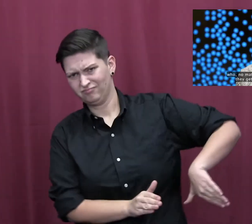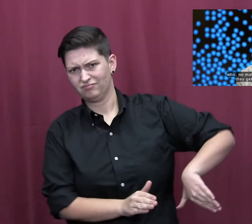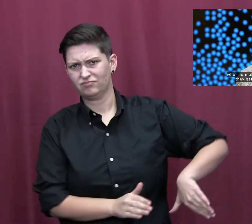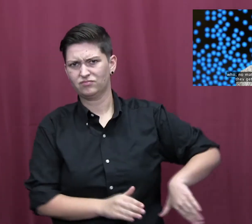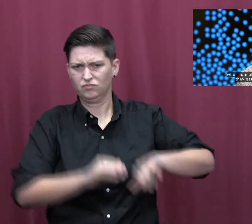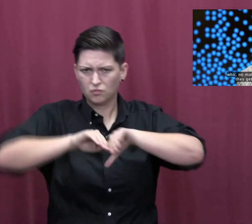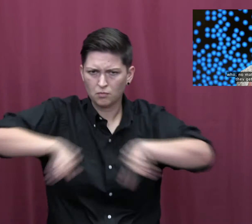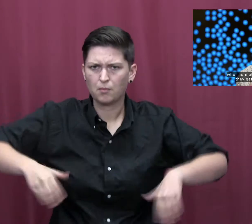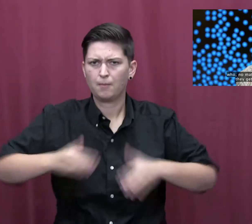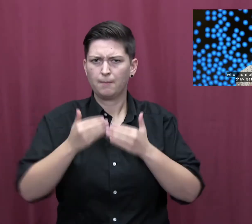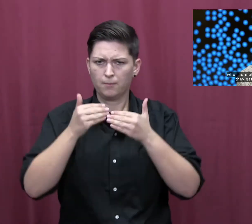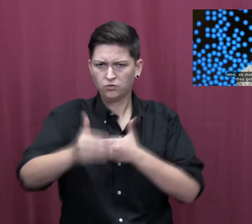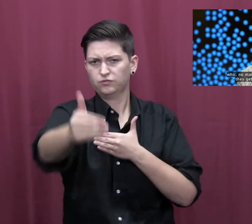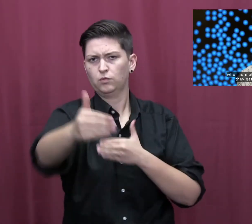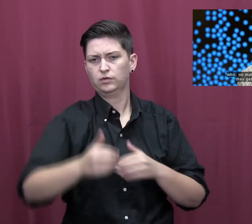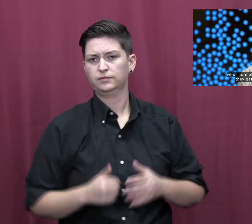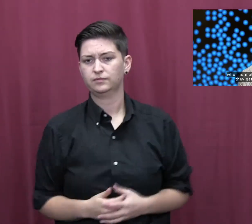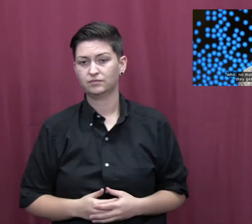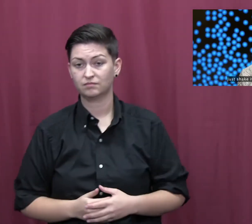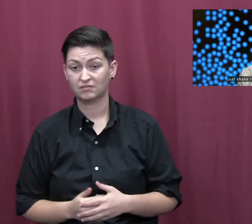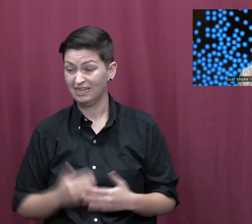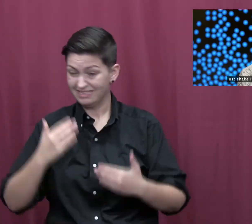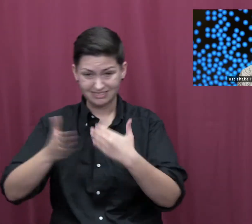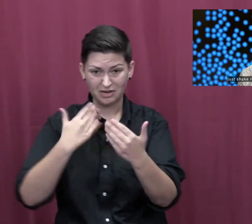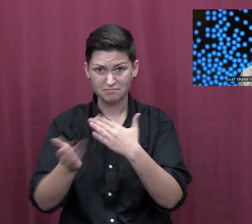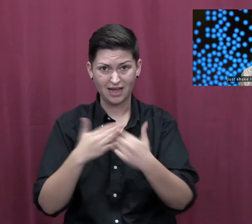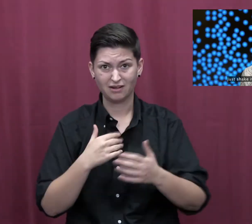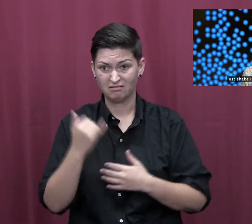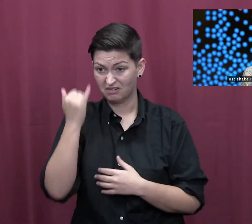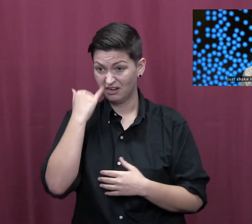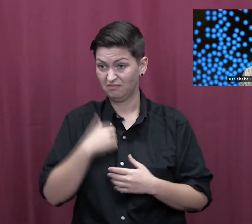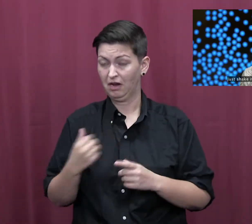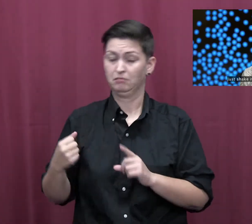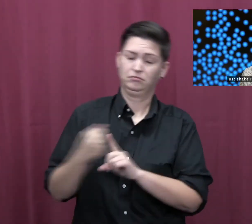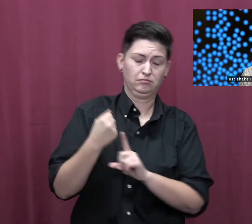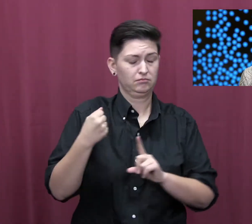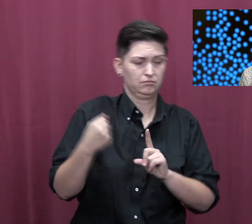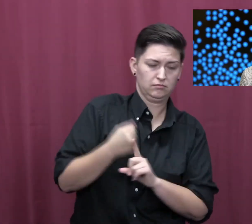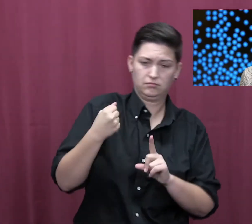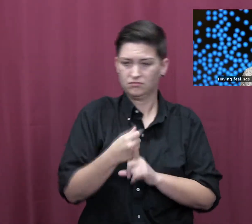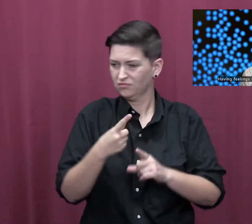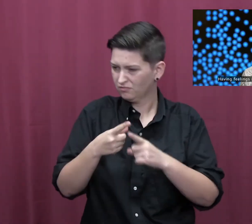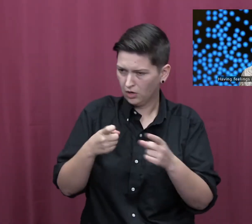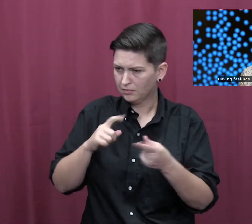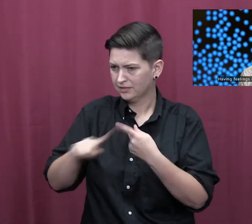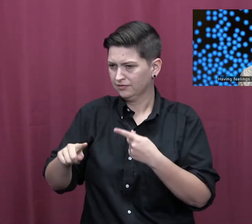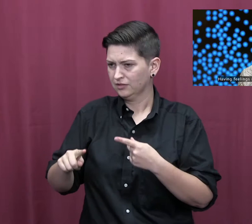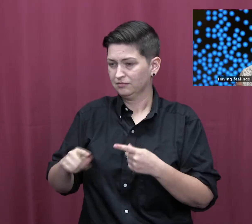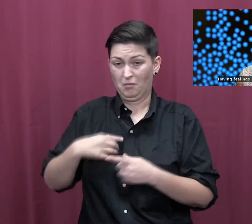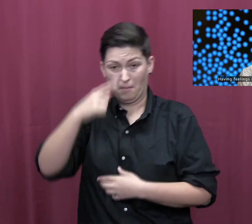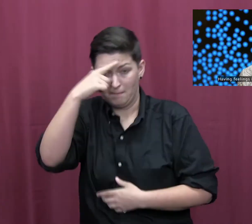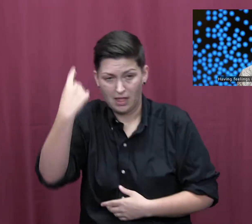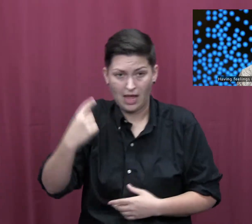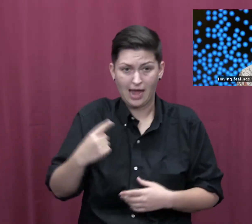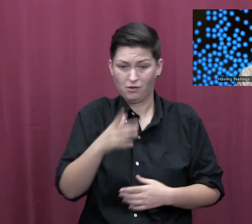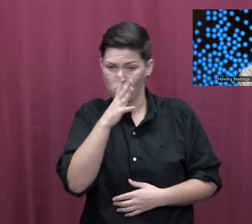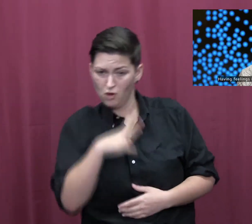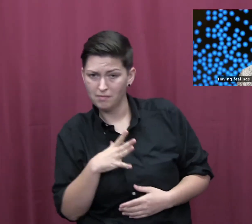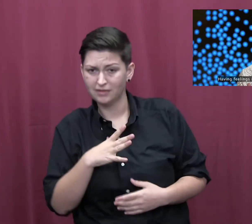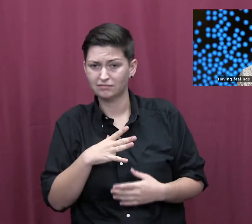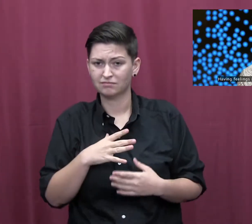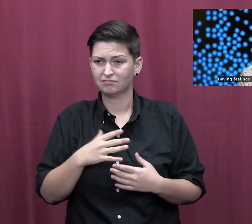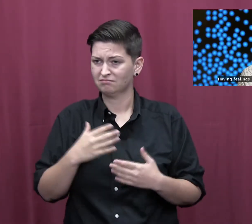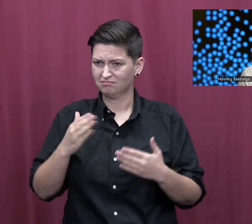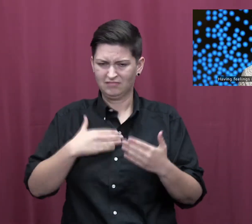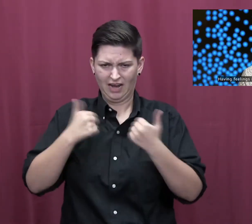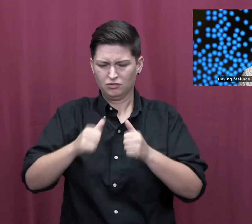no matter how many times they get knocked down, just shake it off and soldier on. Having feelings isn't a